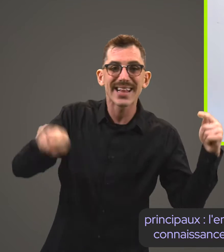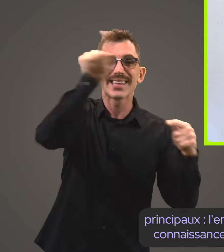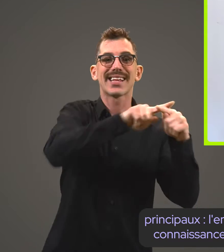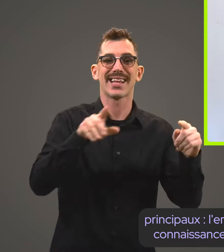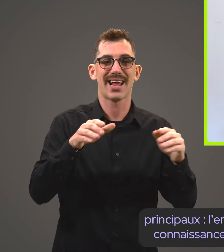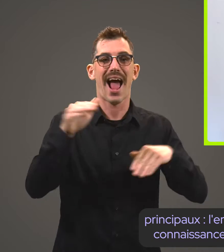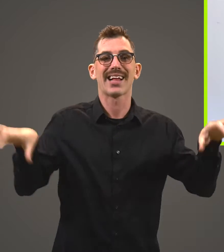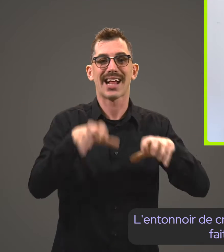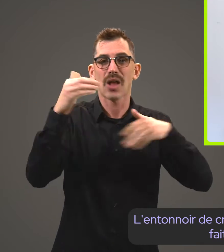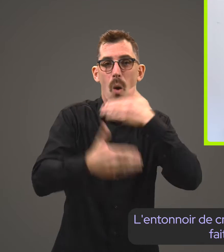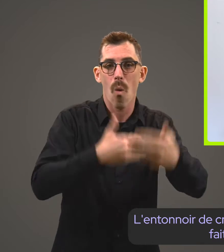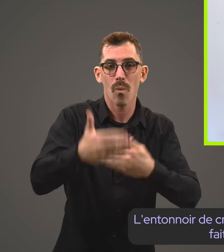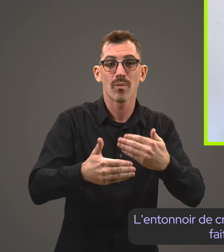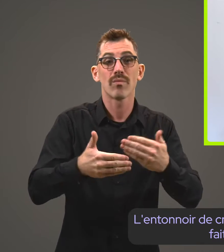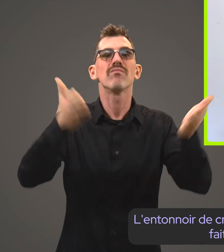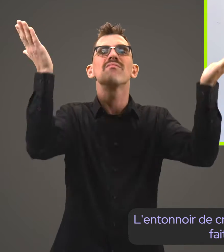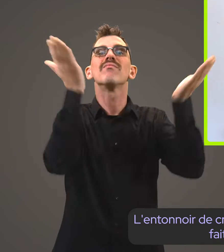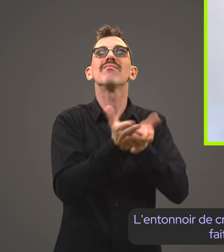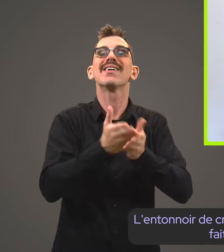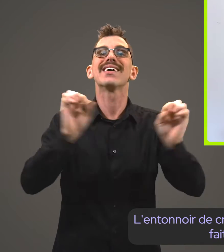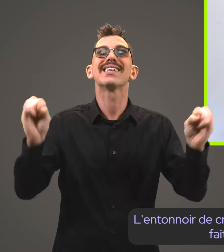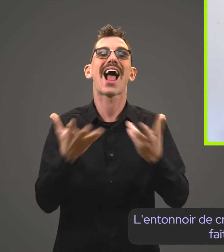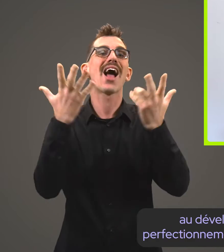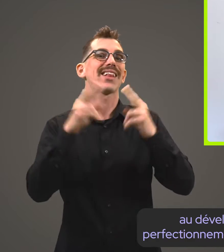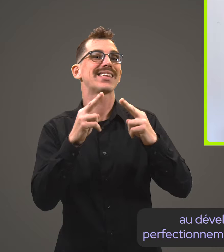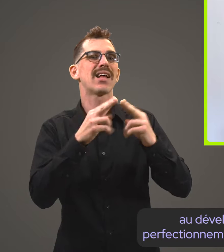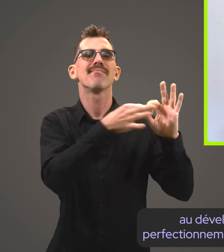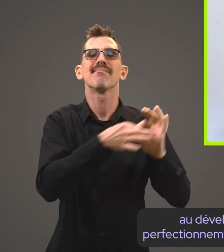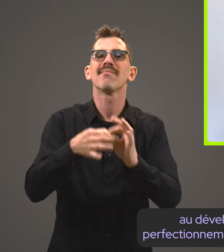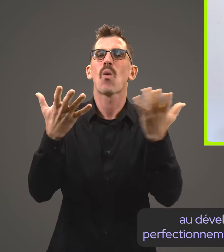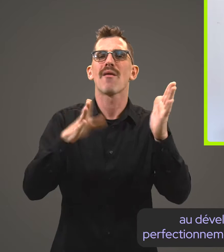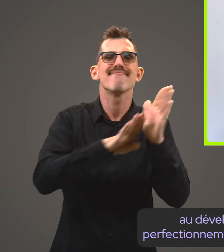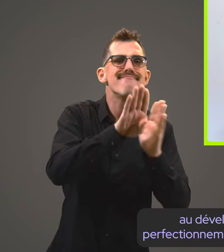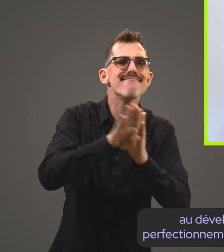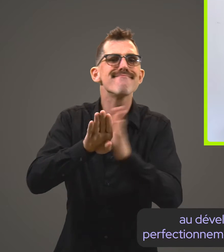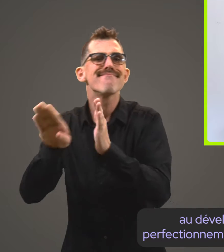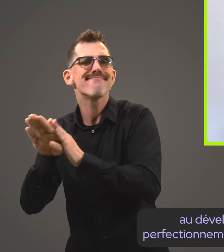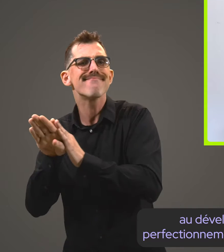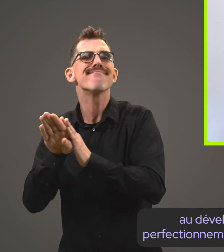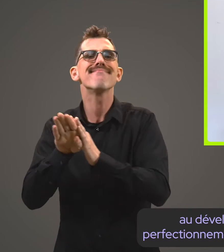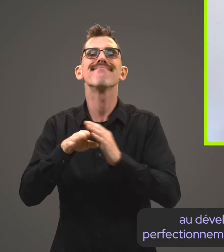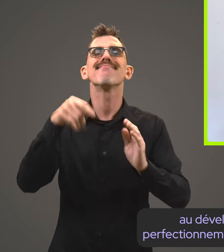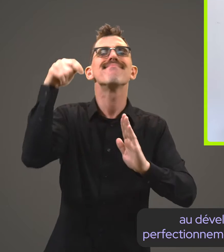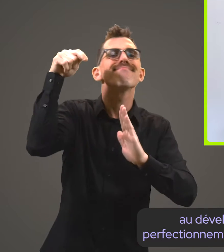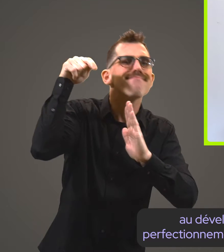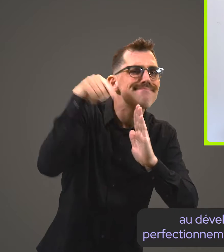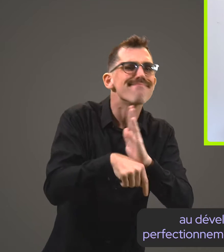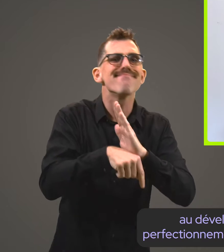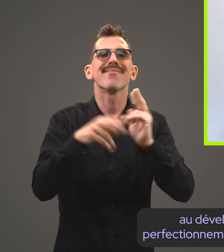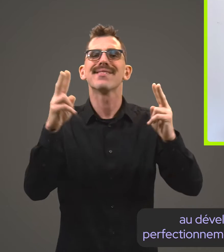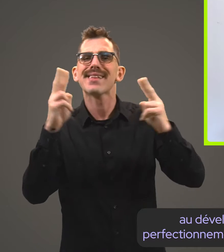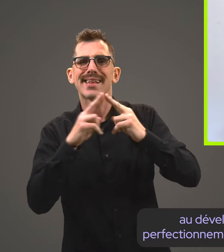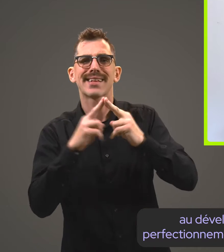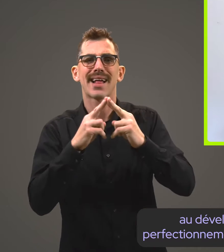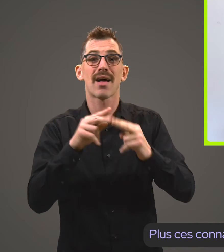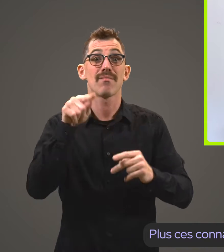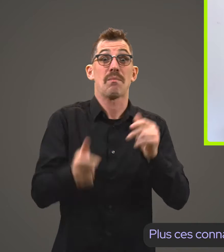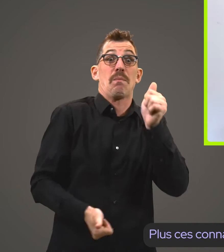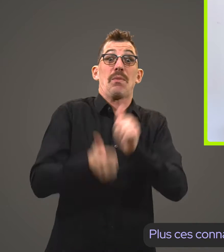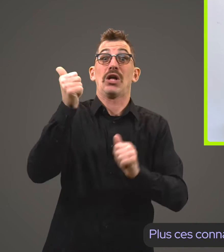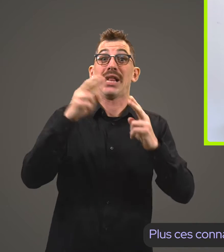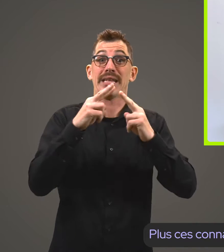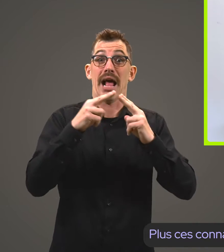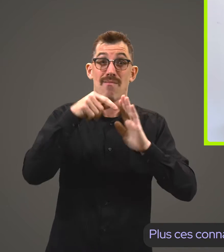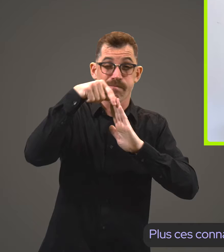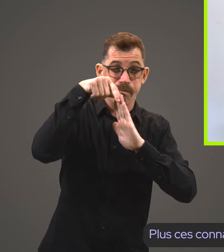cycle. The knowledge creation funnel refers to the development and refinement of knowledge. As